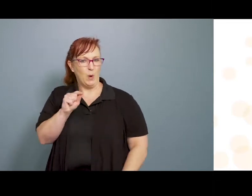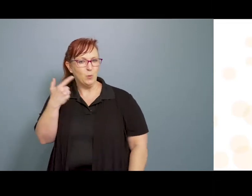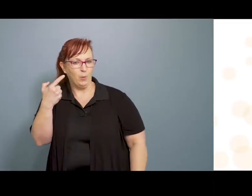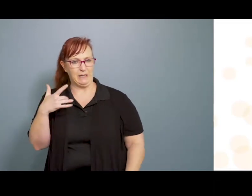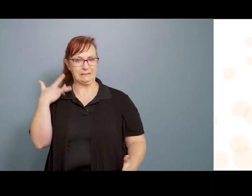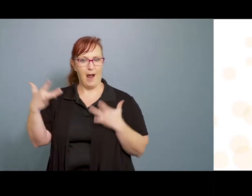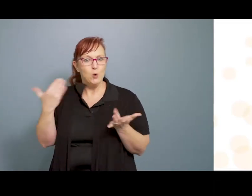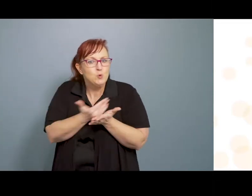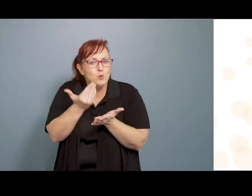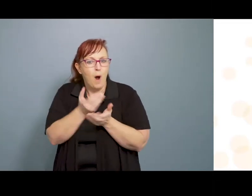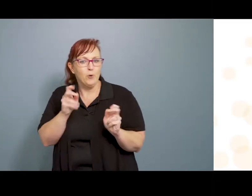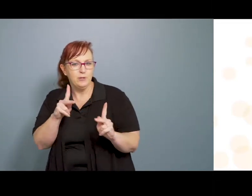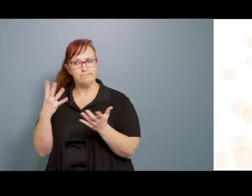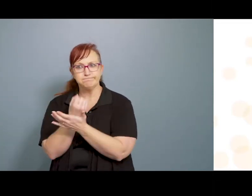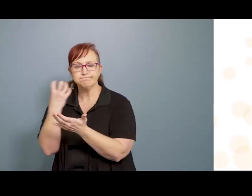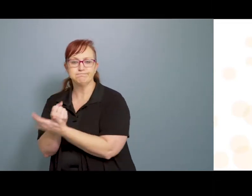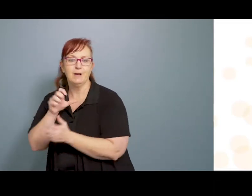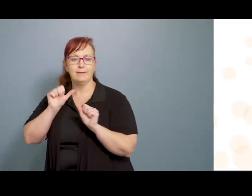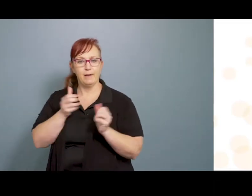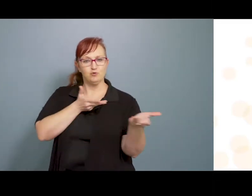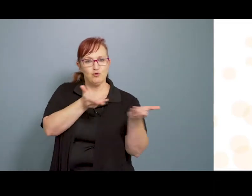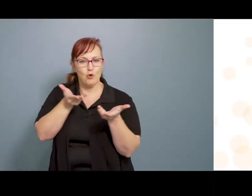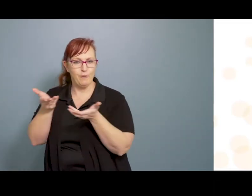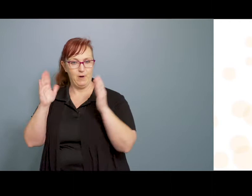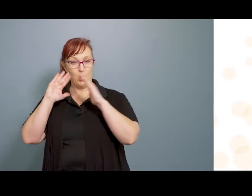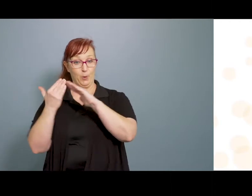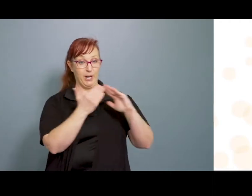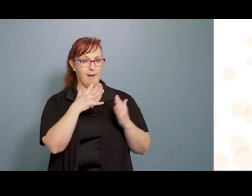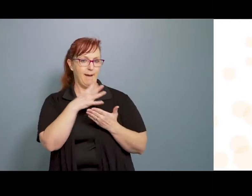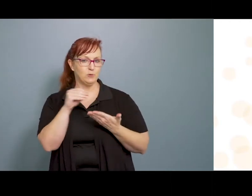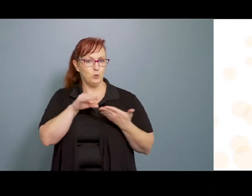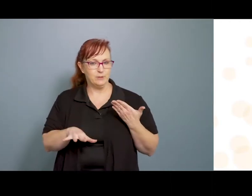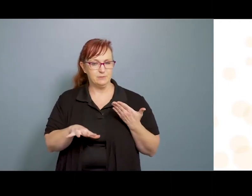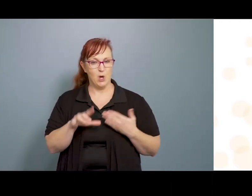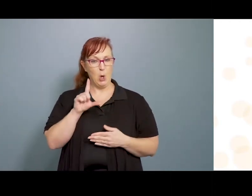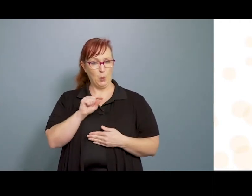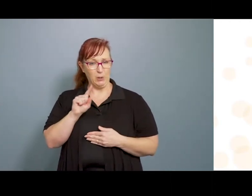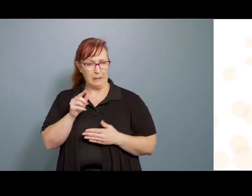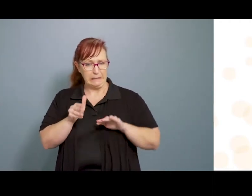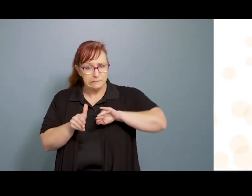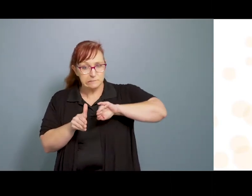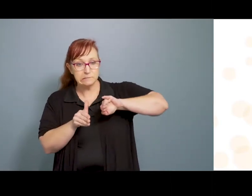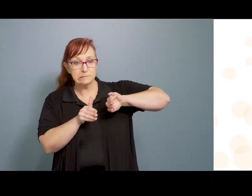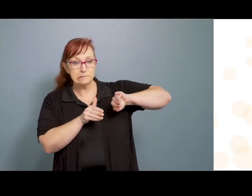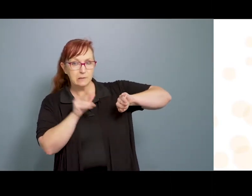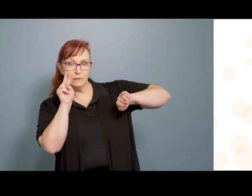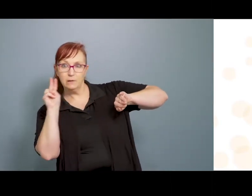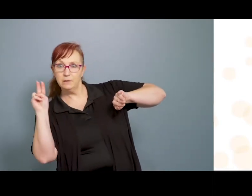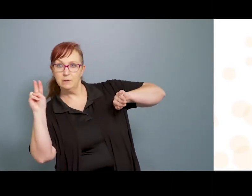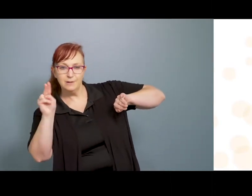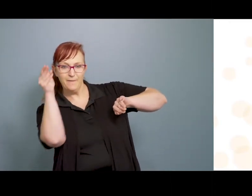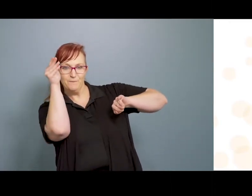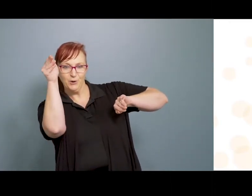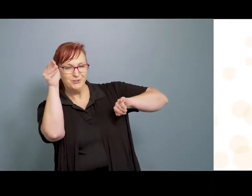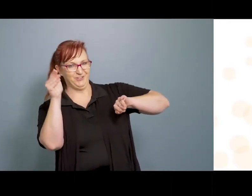opportunities to serve our community and our students. As we turn the corner on 2020, I look forward, we look forward, and I know